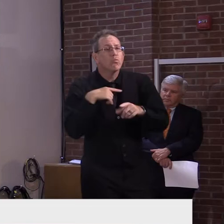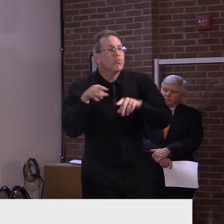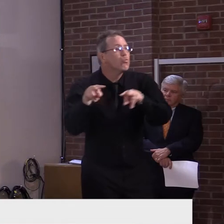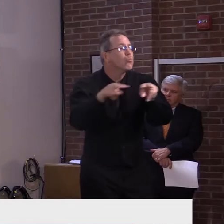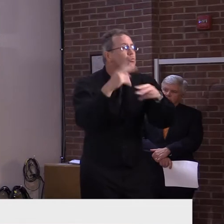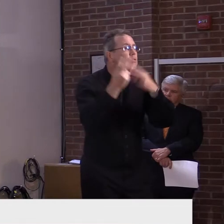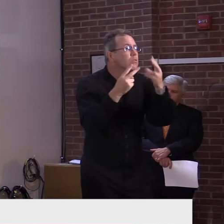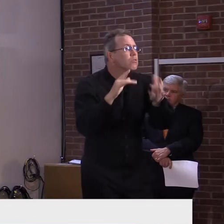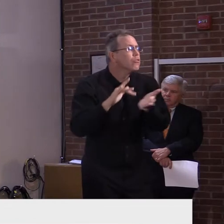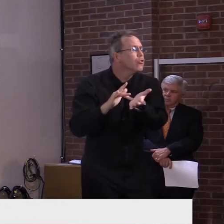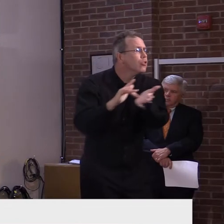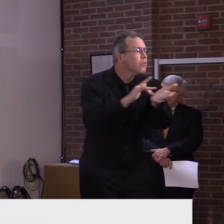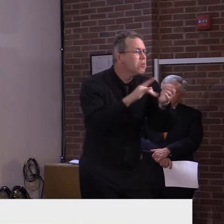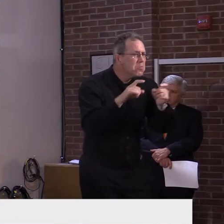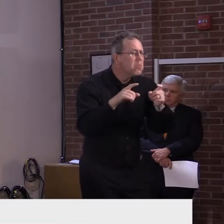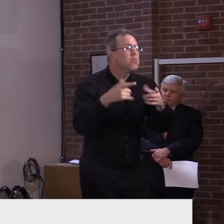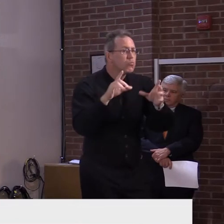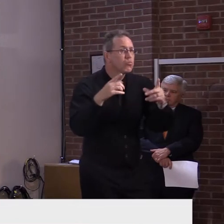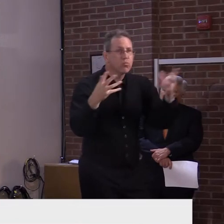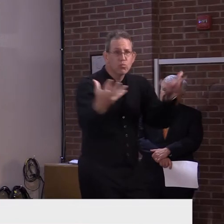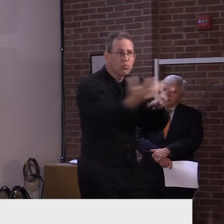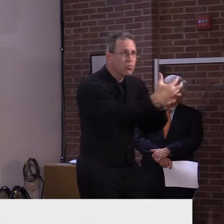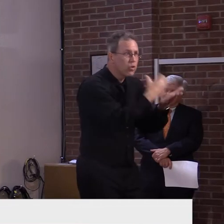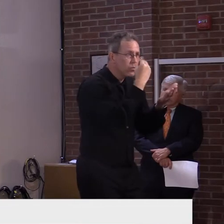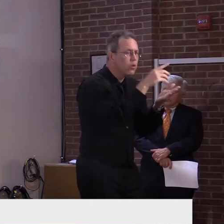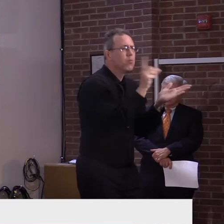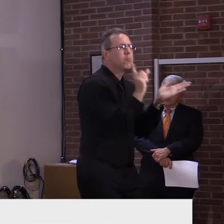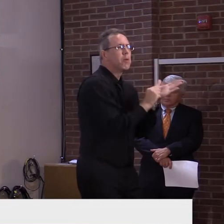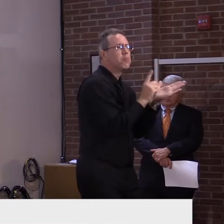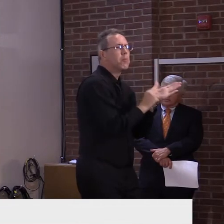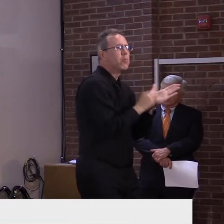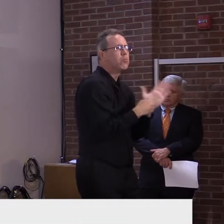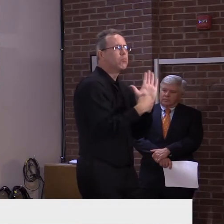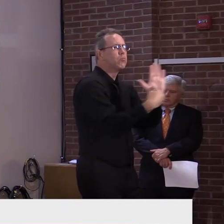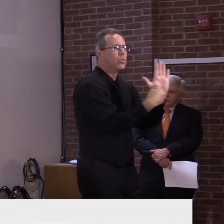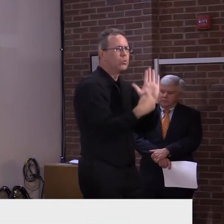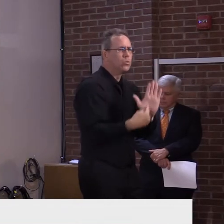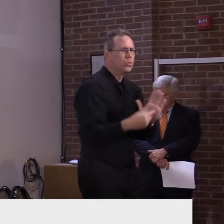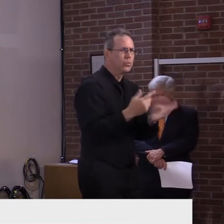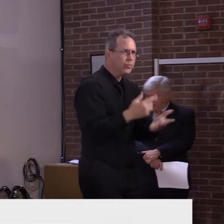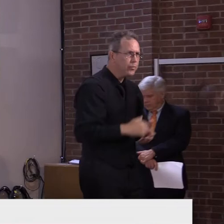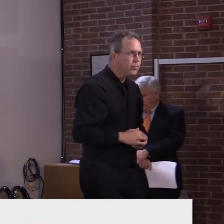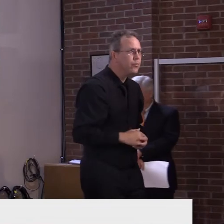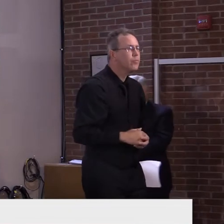in our schools. That concludes my update. I'll now turn it over to Secretary Smith.